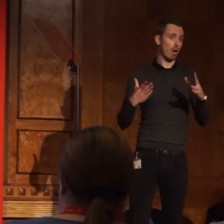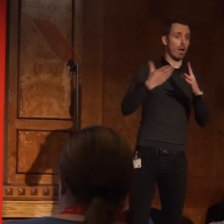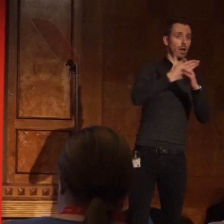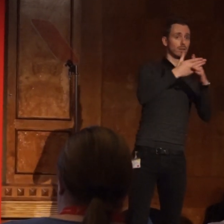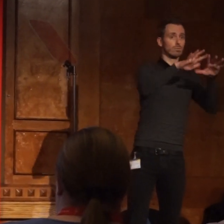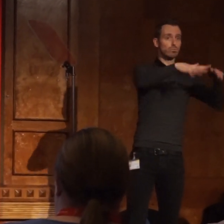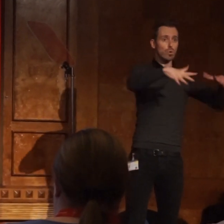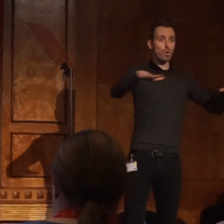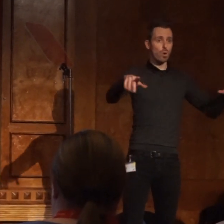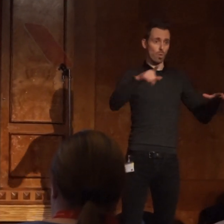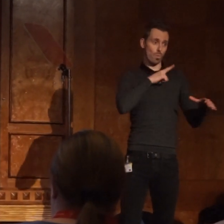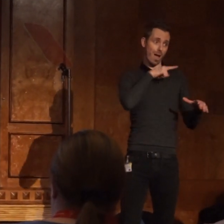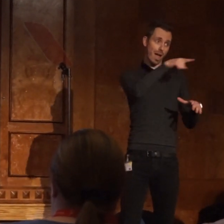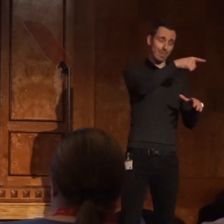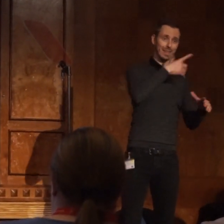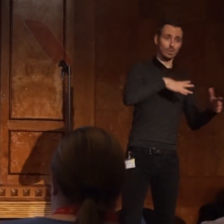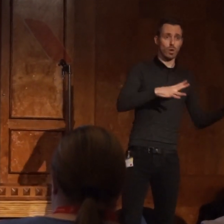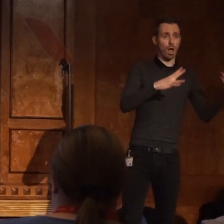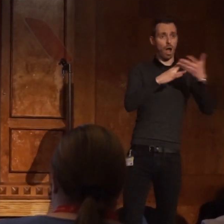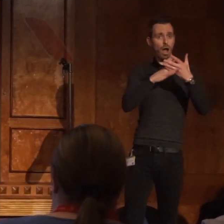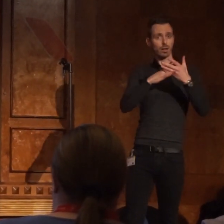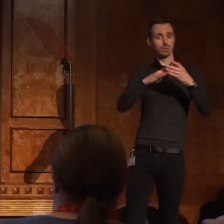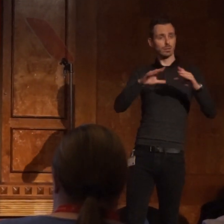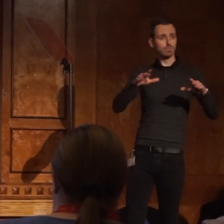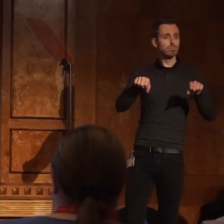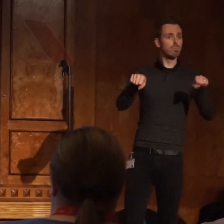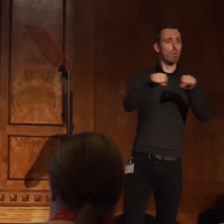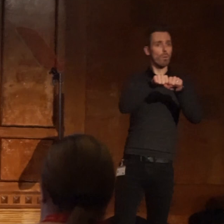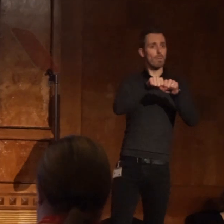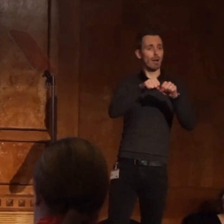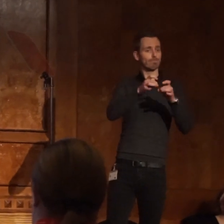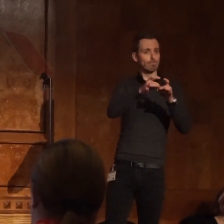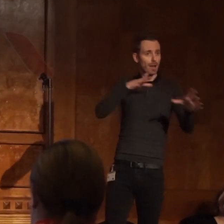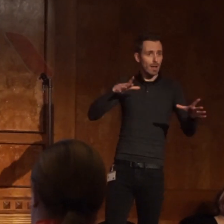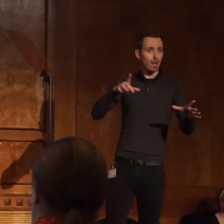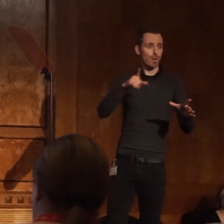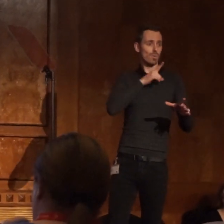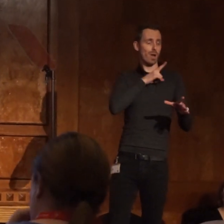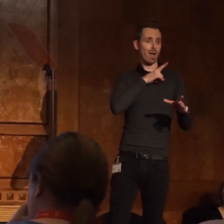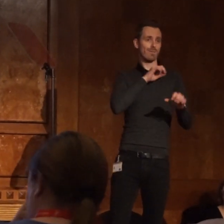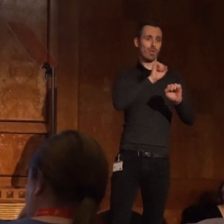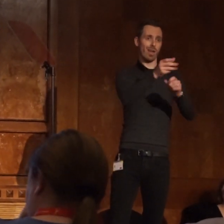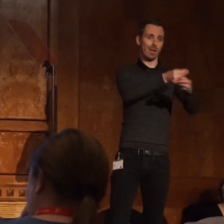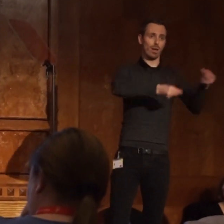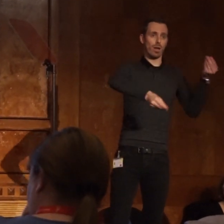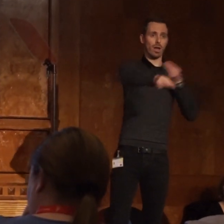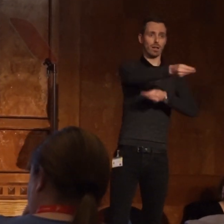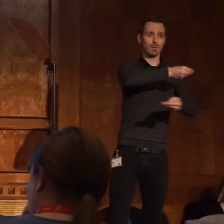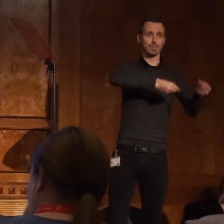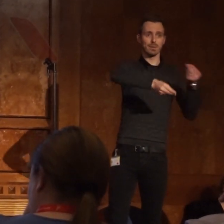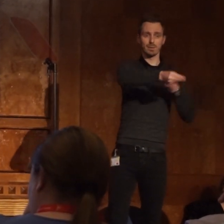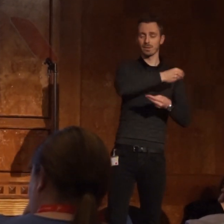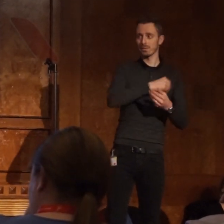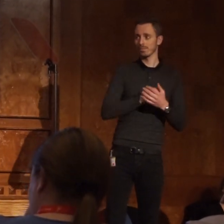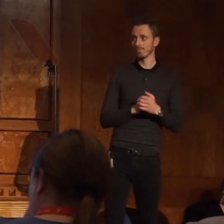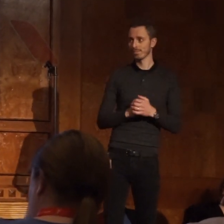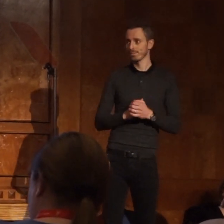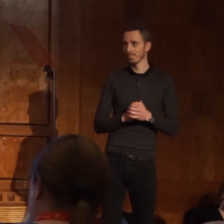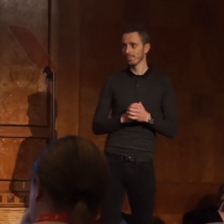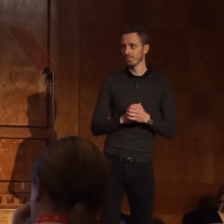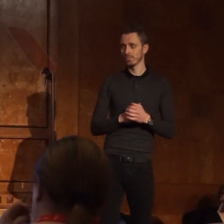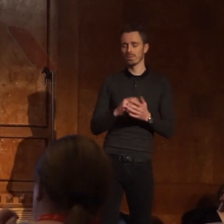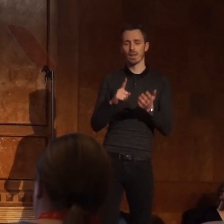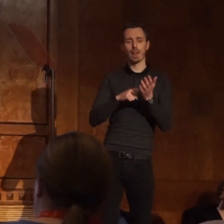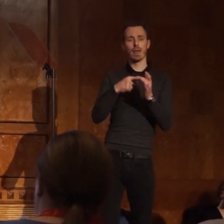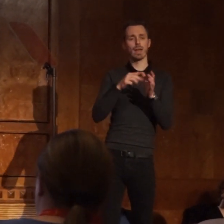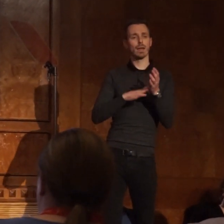protect the rural economy that so many parts of the country rely on. We know that Liam